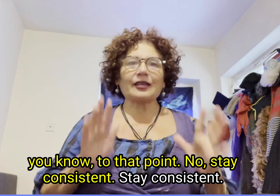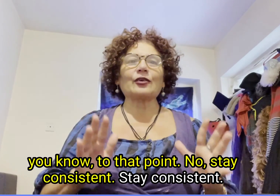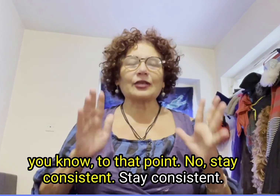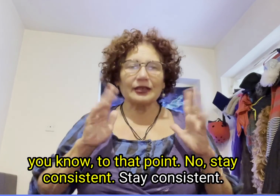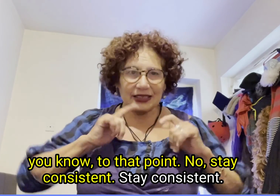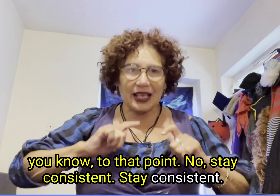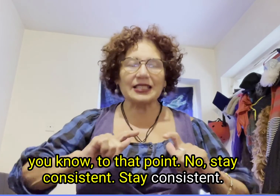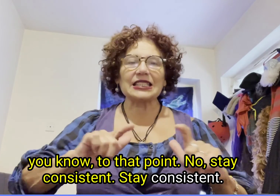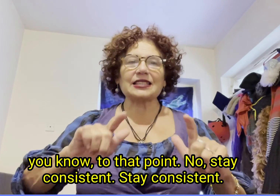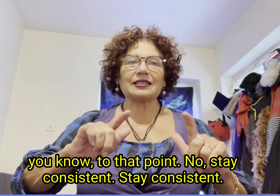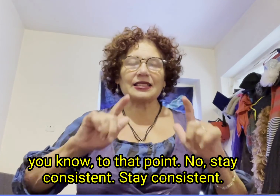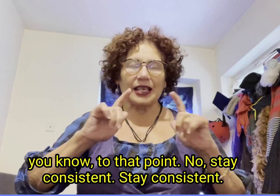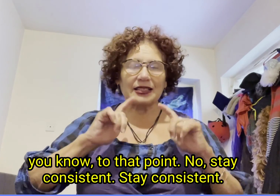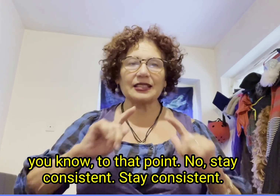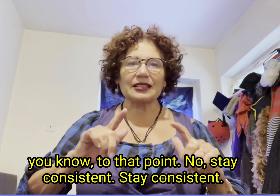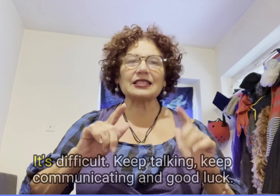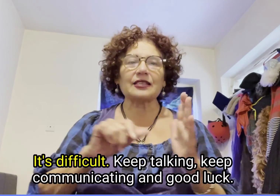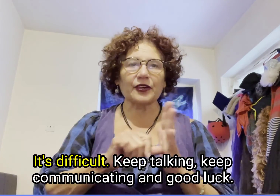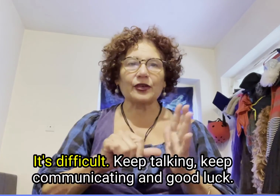No, stay consistent. It's